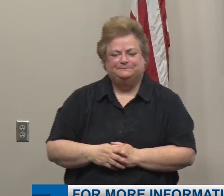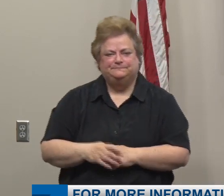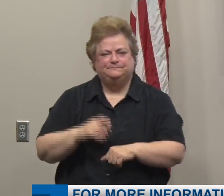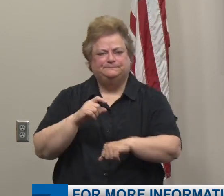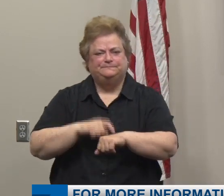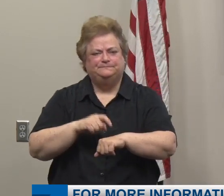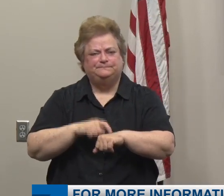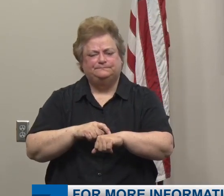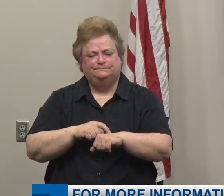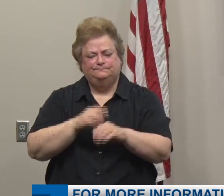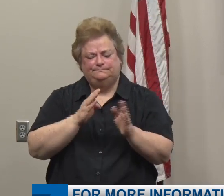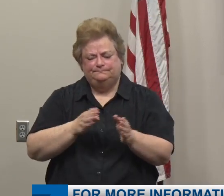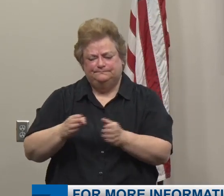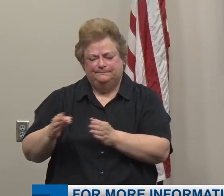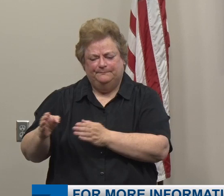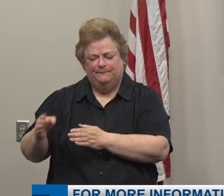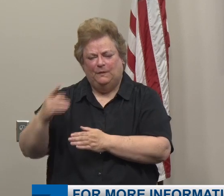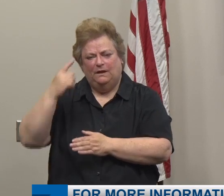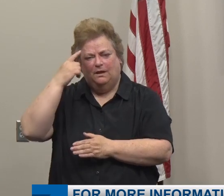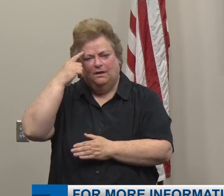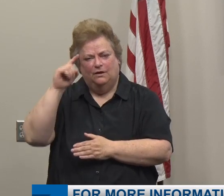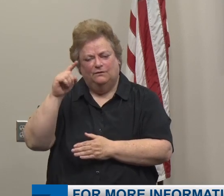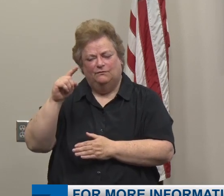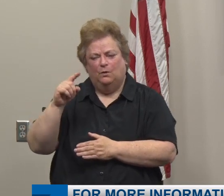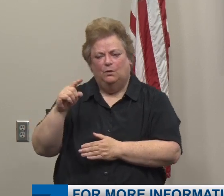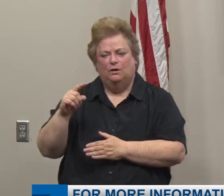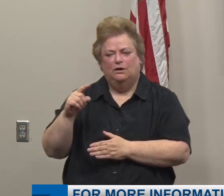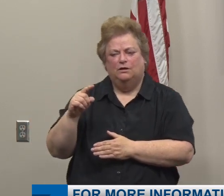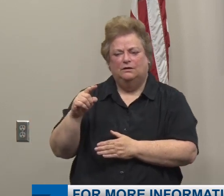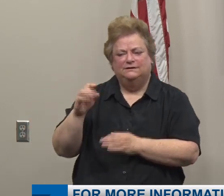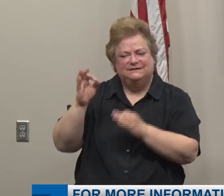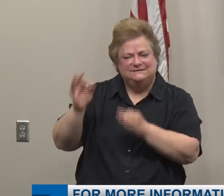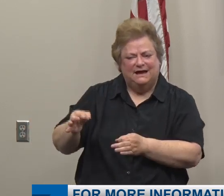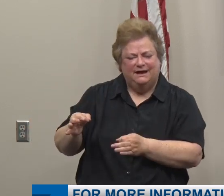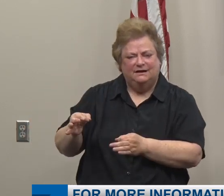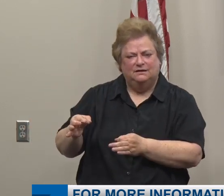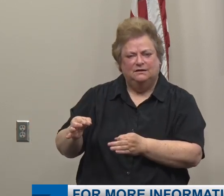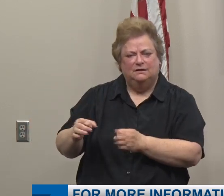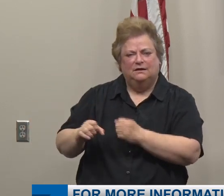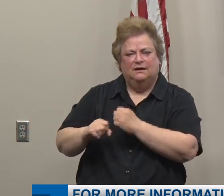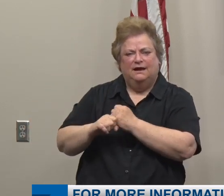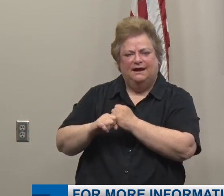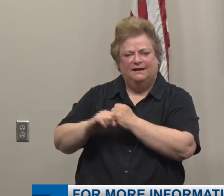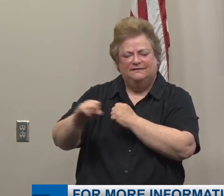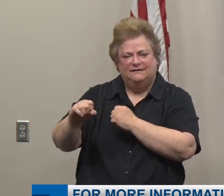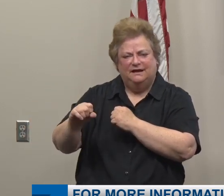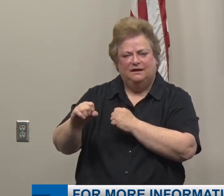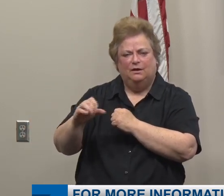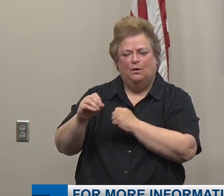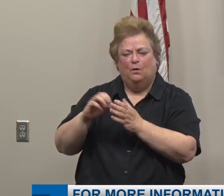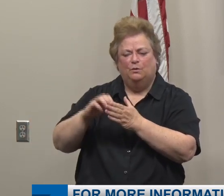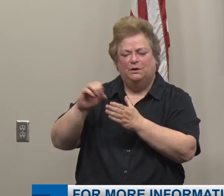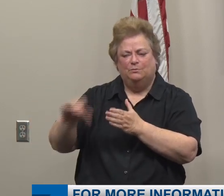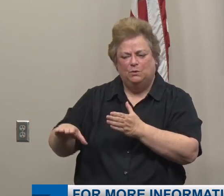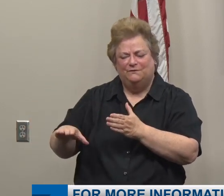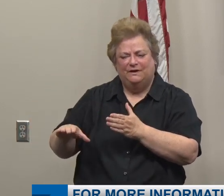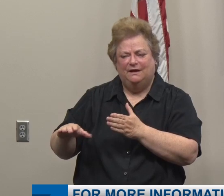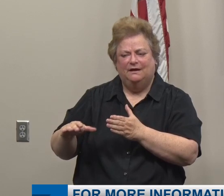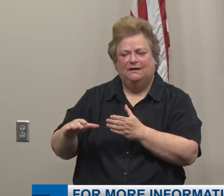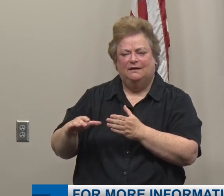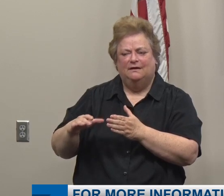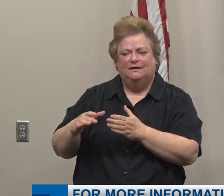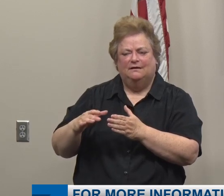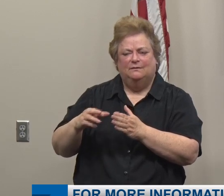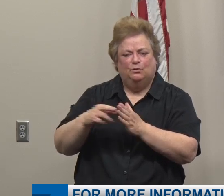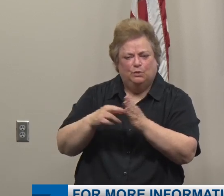frame for making a decision on extending or removing measures in the direct health measure are